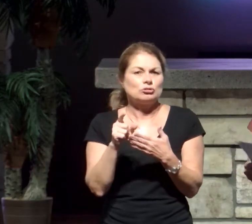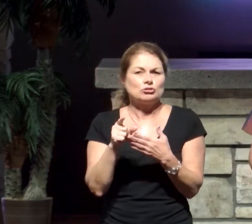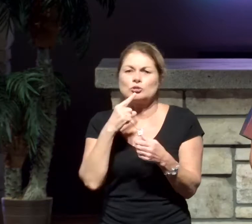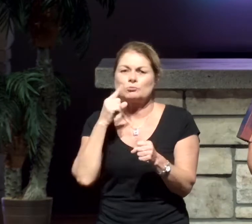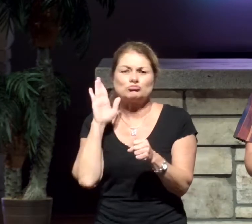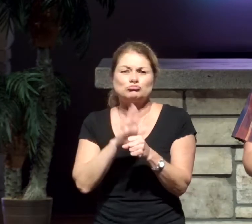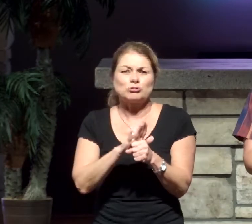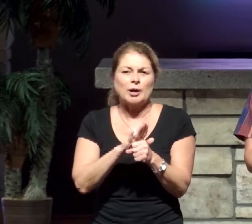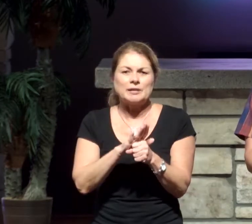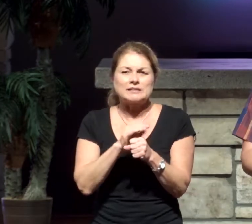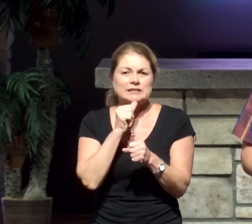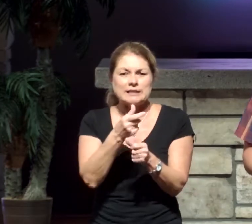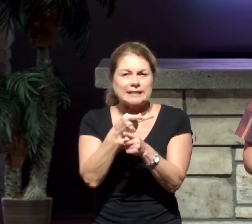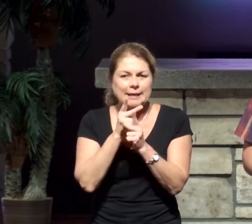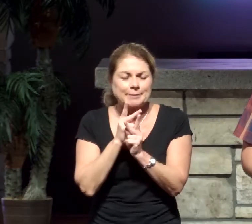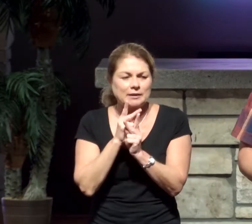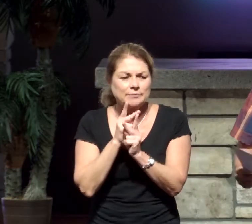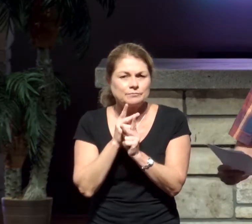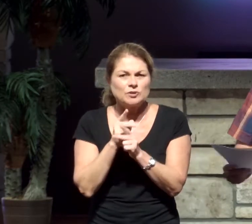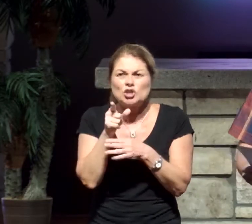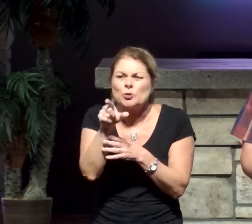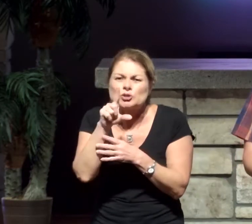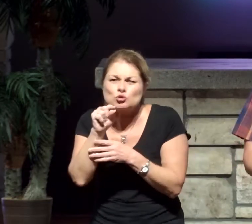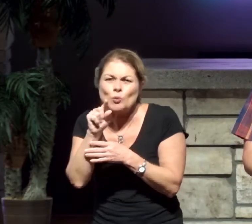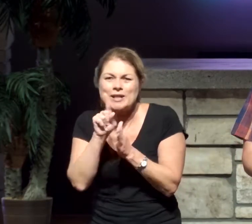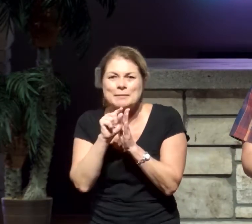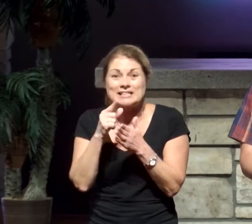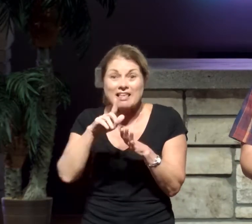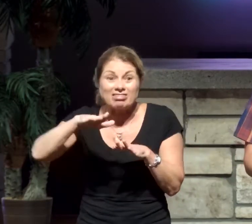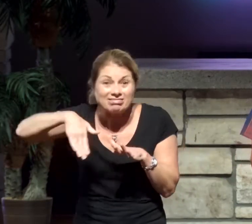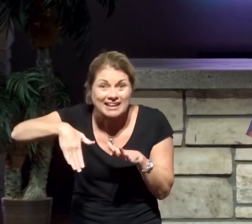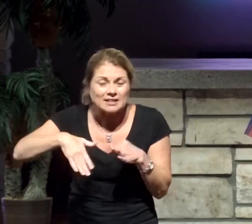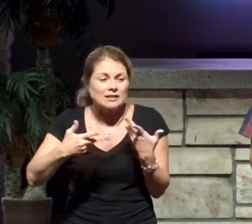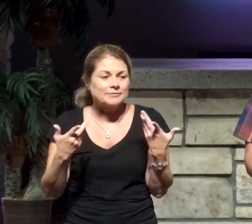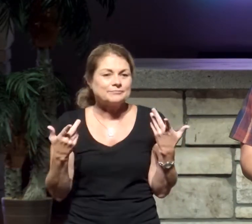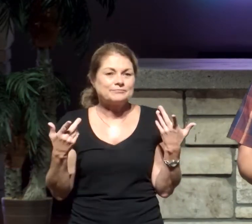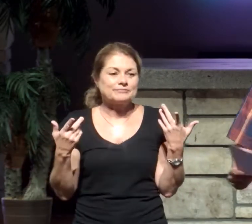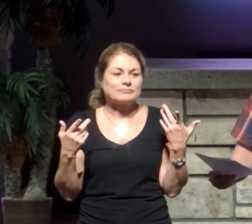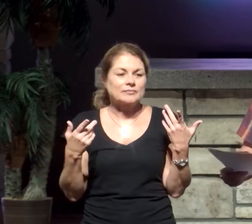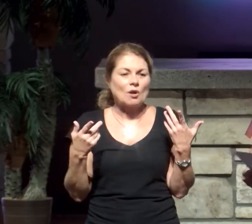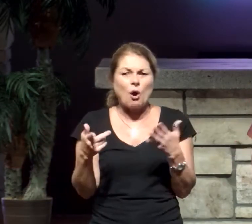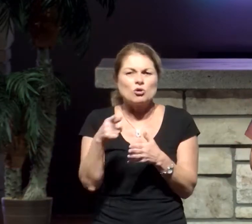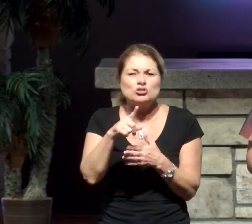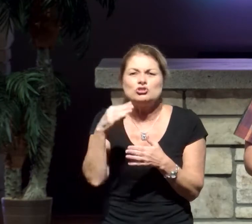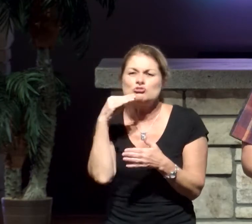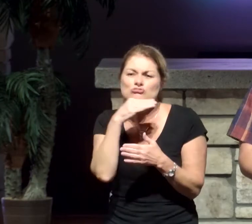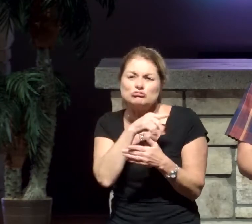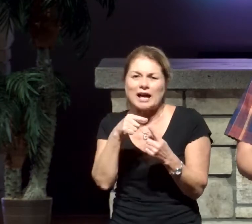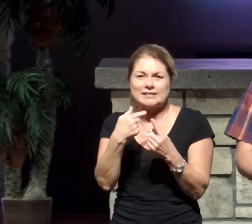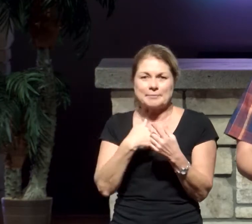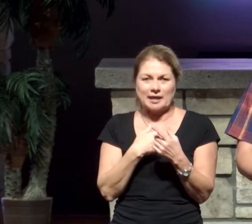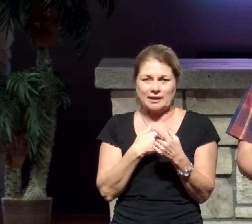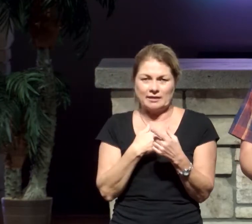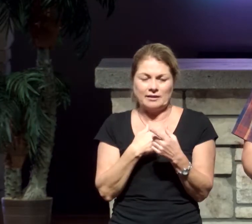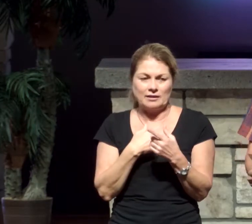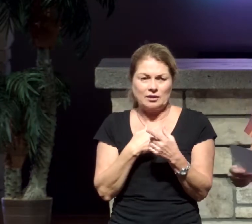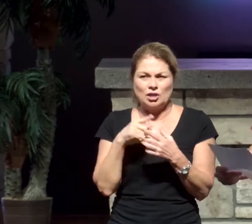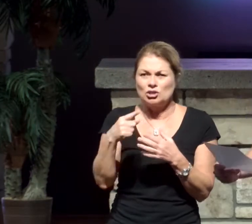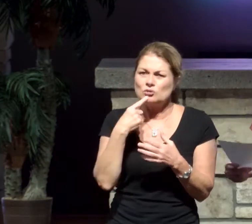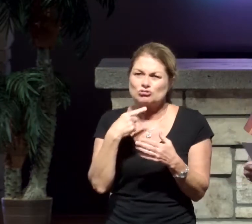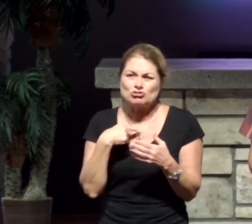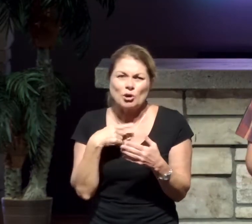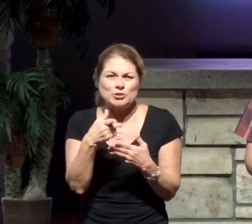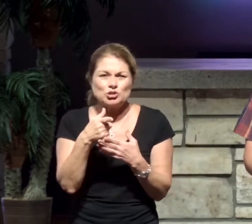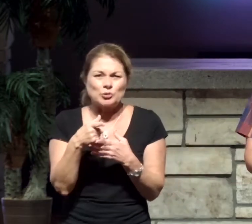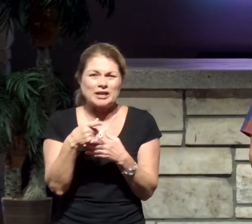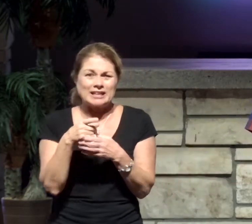promise. You were 20 minutes late. Oh yeah, you lied to me. You told me that you were